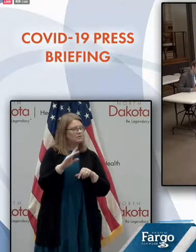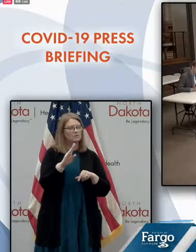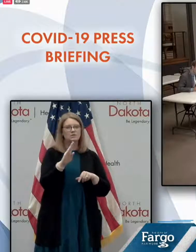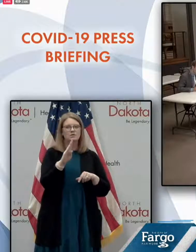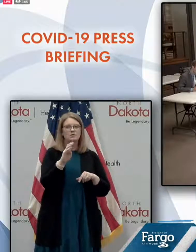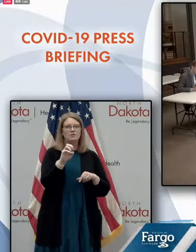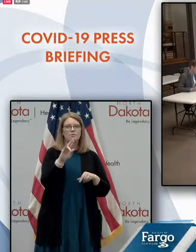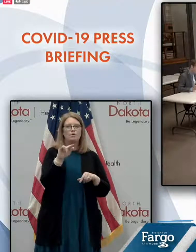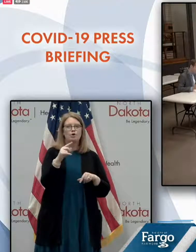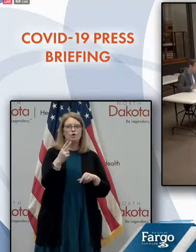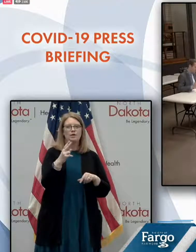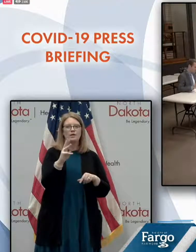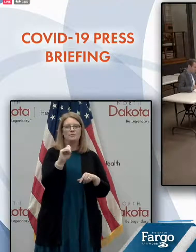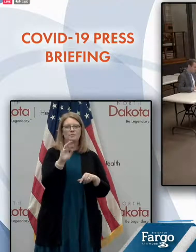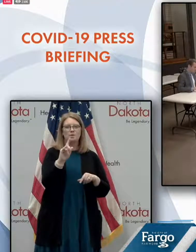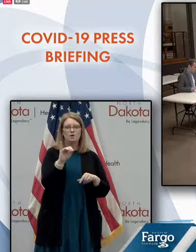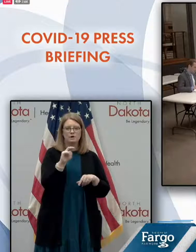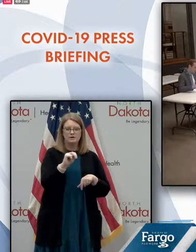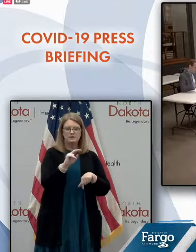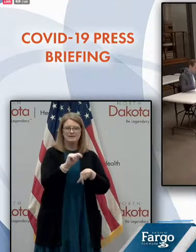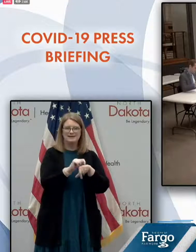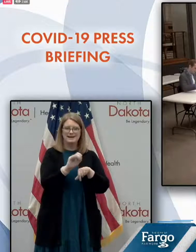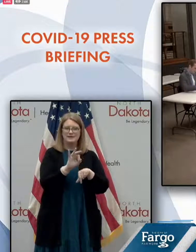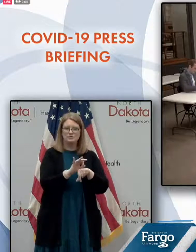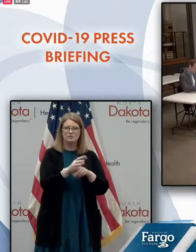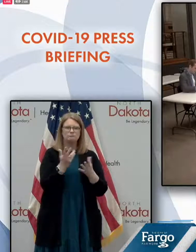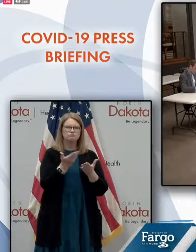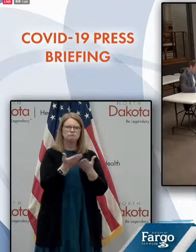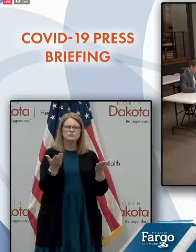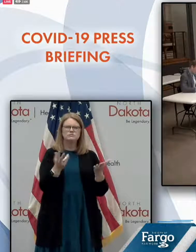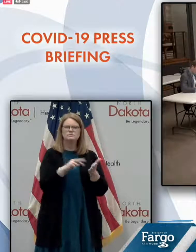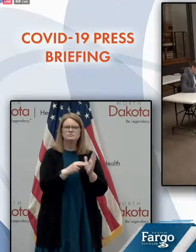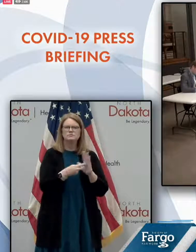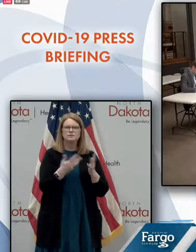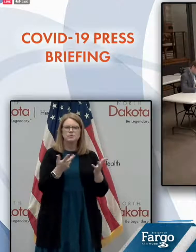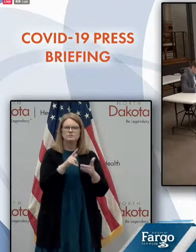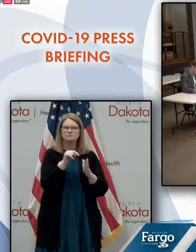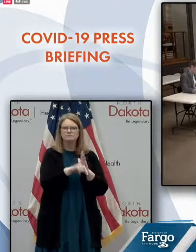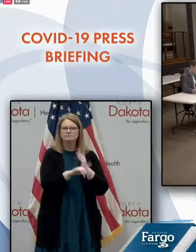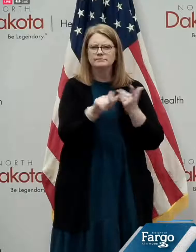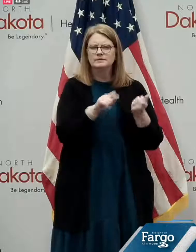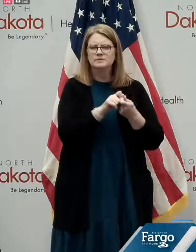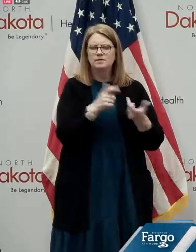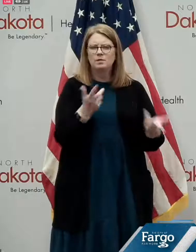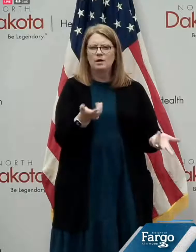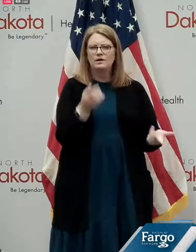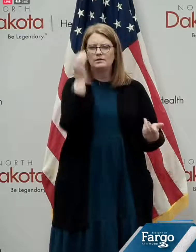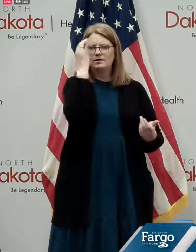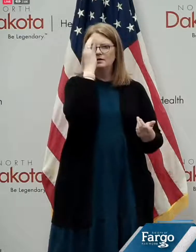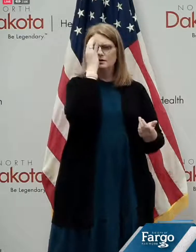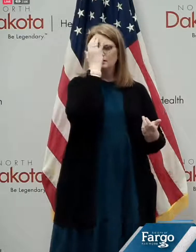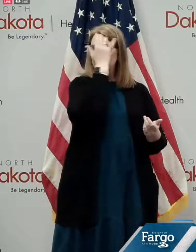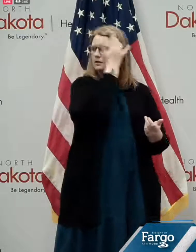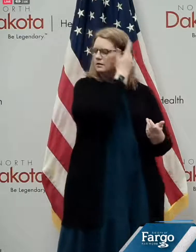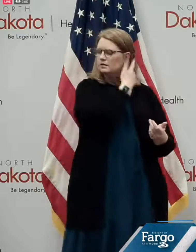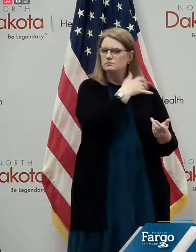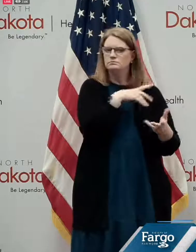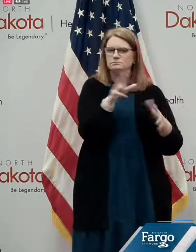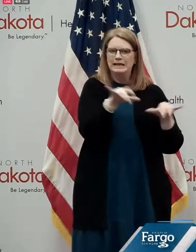Burley-Morton Task Force. I'm just wondering what kind of resources those might be, if you could detail that a little bit. Well, it's similar to what we did